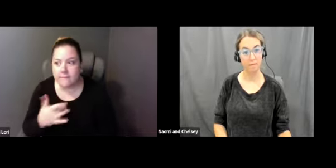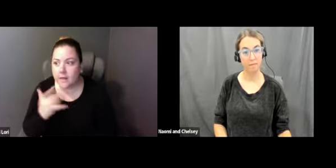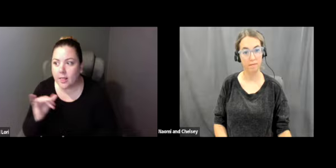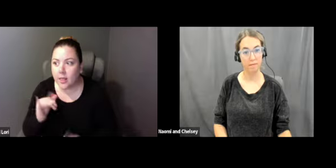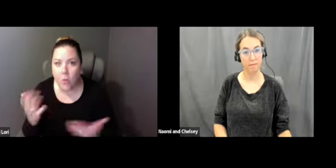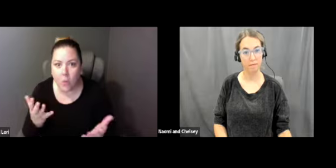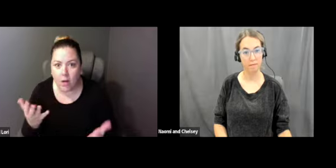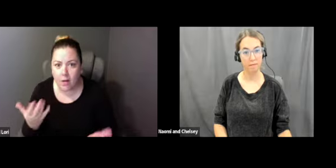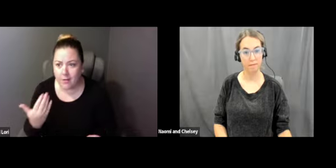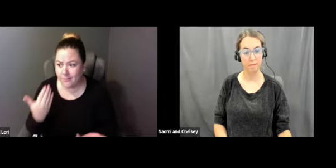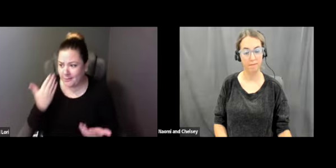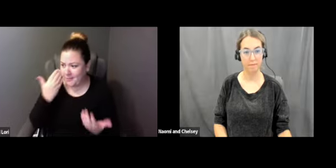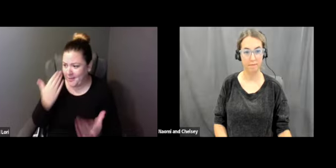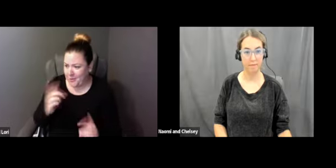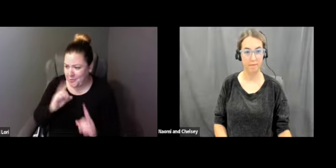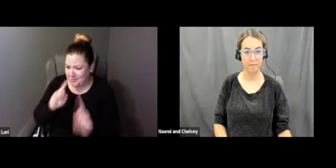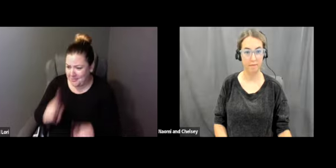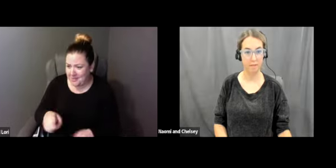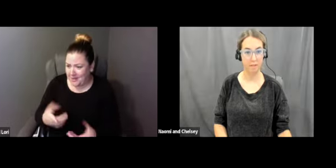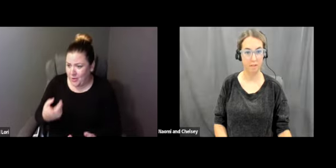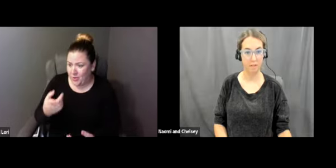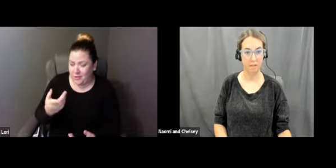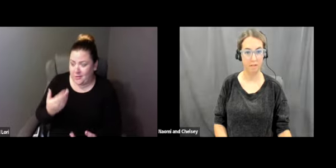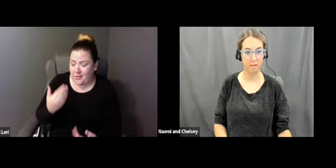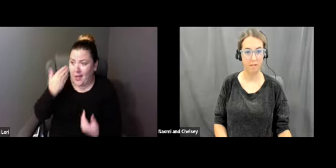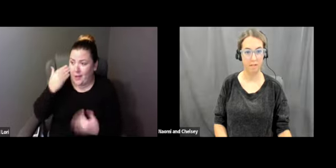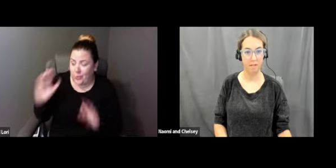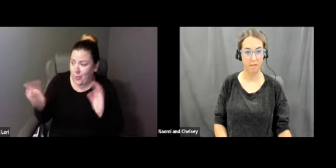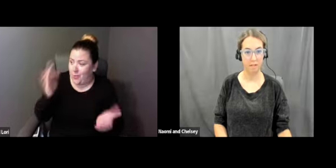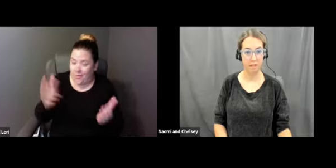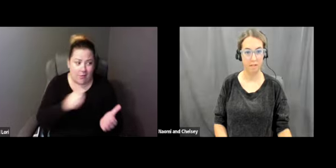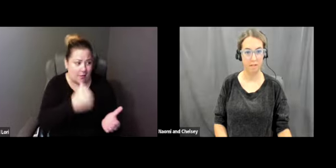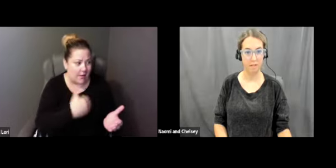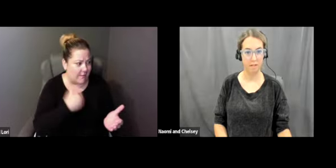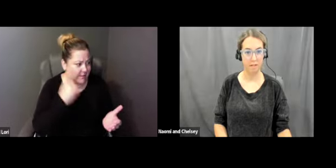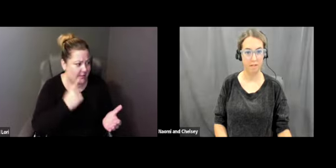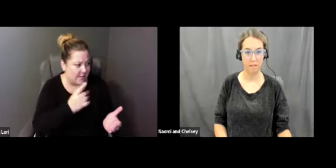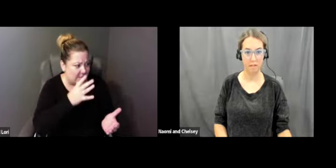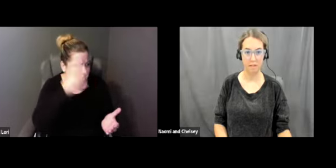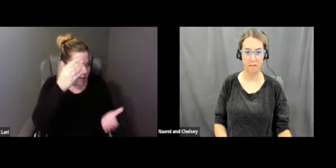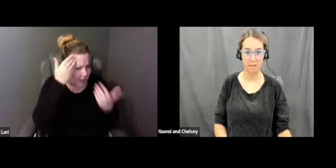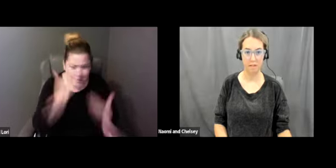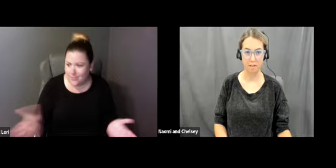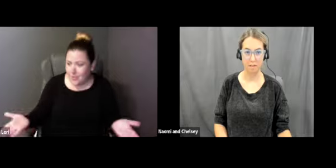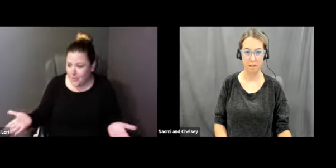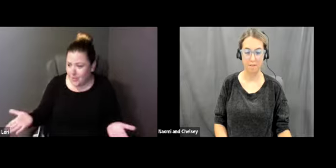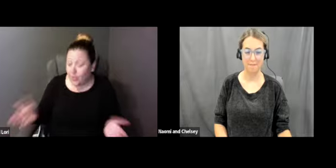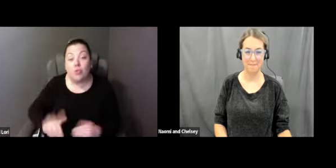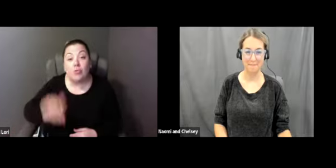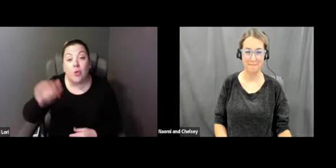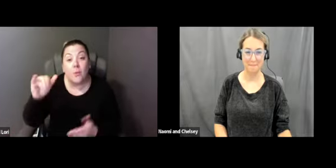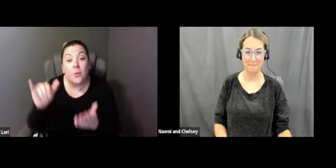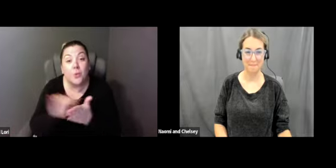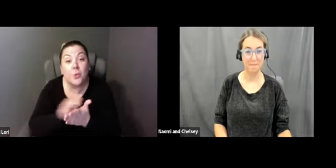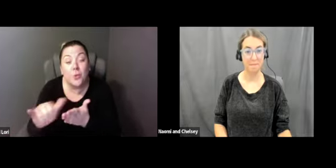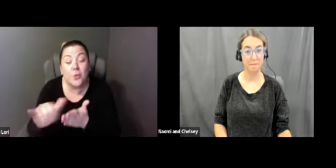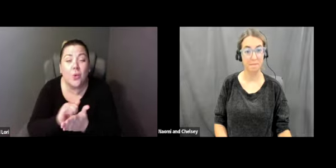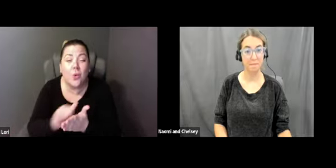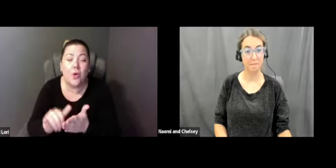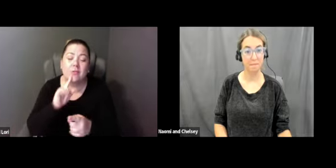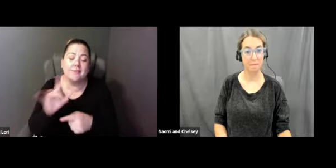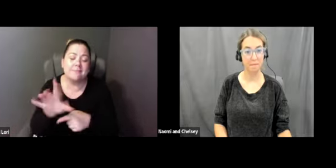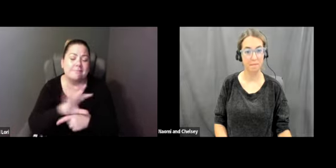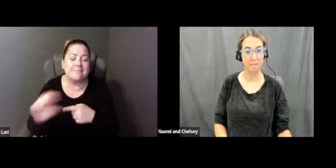don't know. What is it like not growing up with deaf parents, right? Mm-hmm. But growing up in New York City was amazing because I